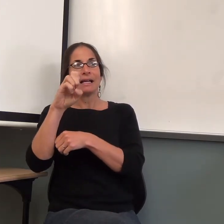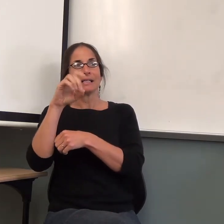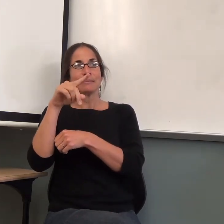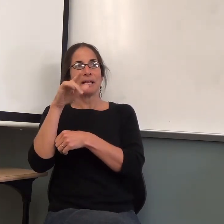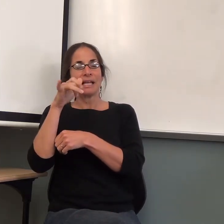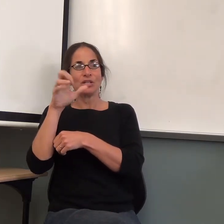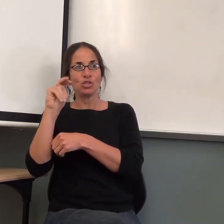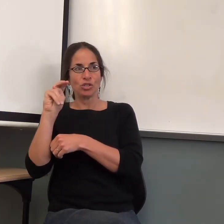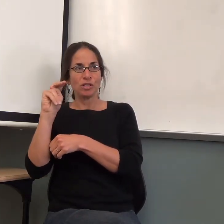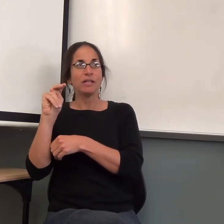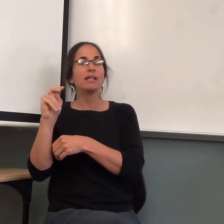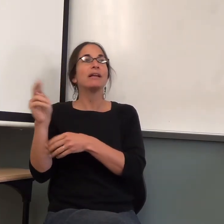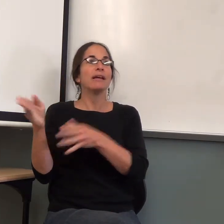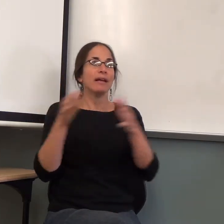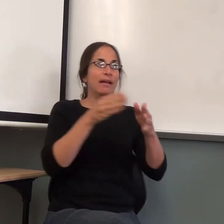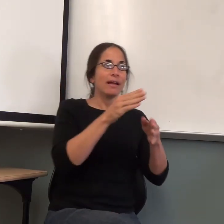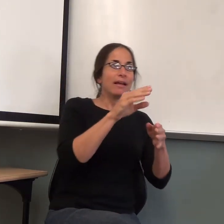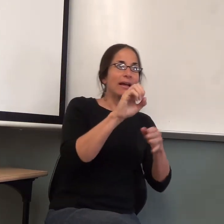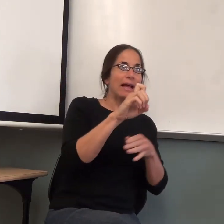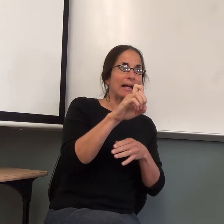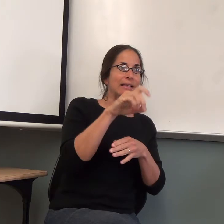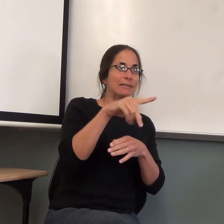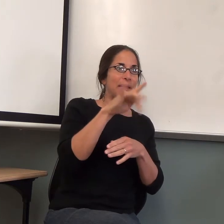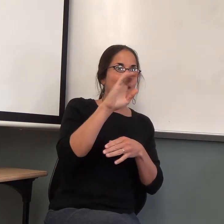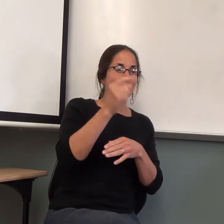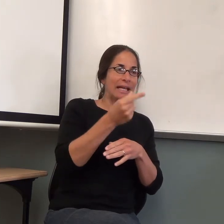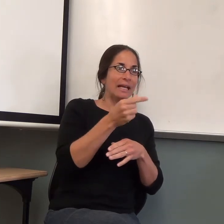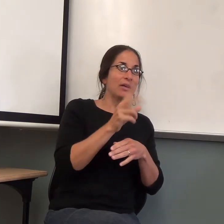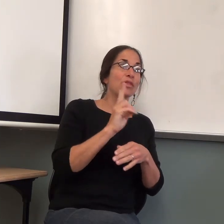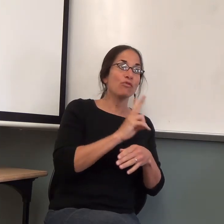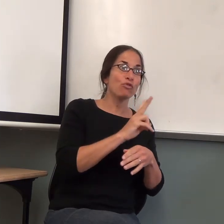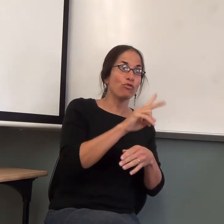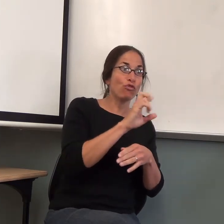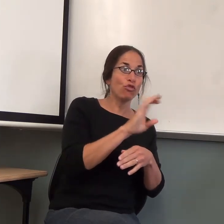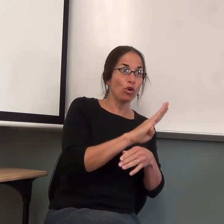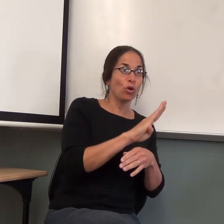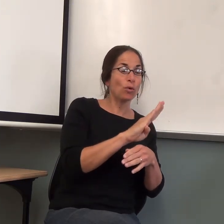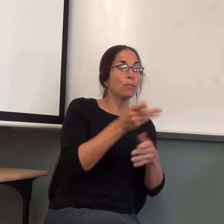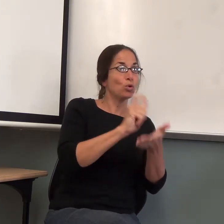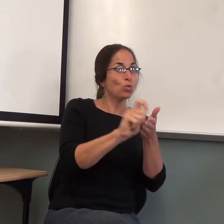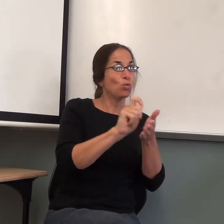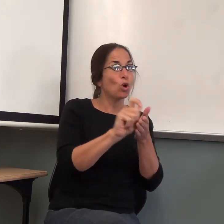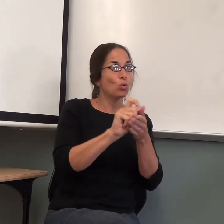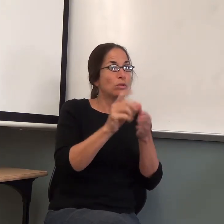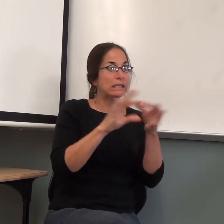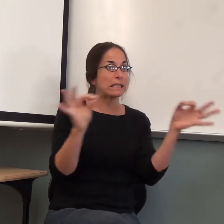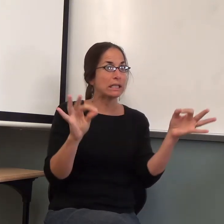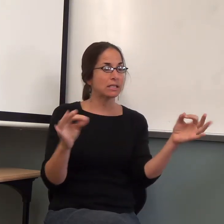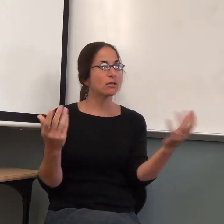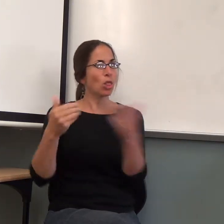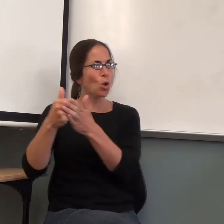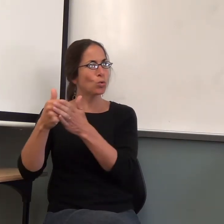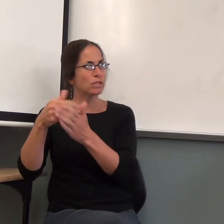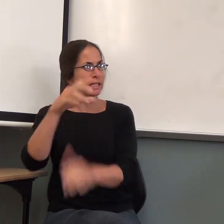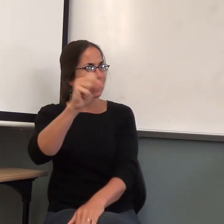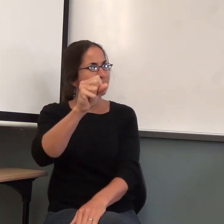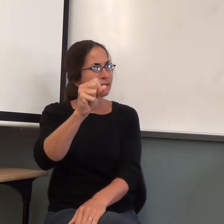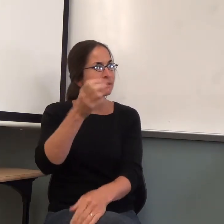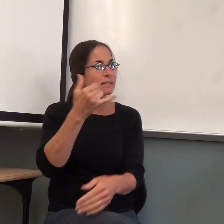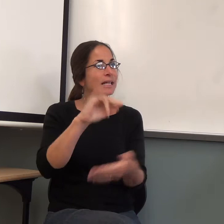the act of explaining. It's the verb to write a sentence. And that's fine. That's close. That's good. It still means that you understand the